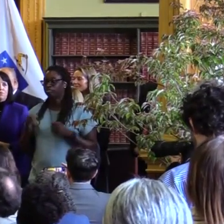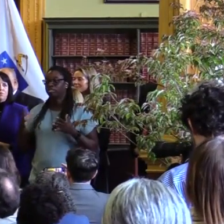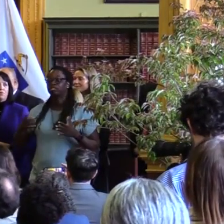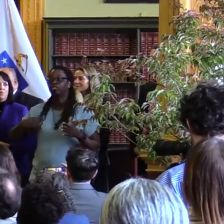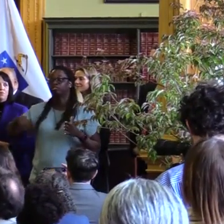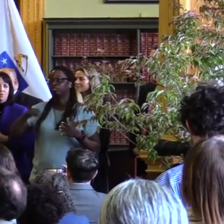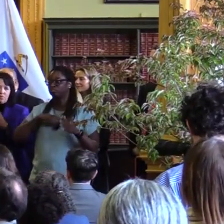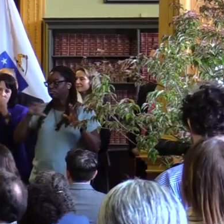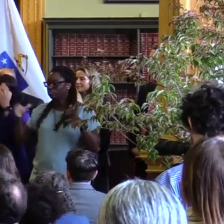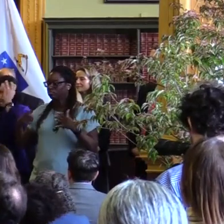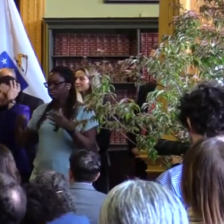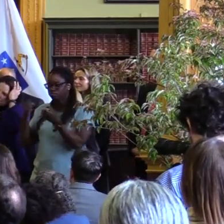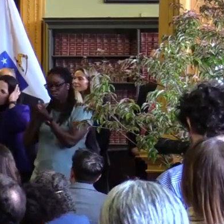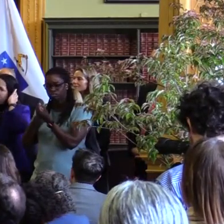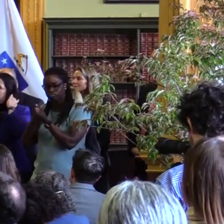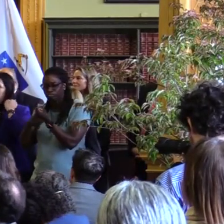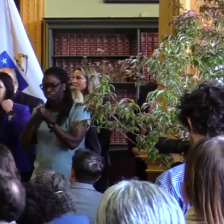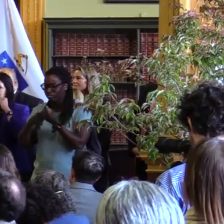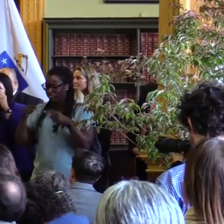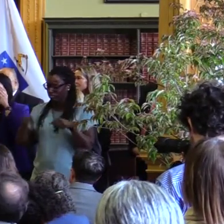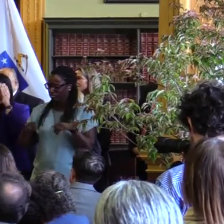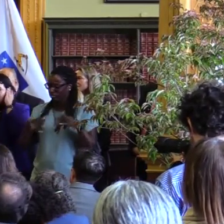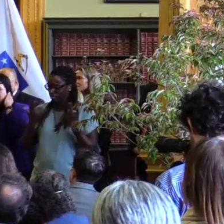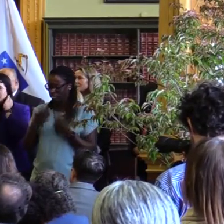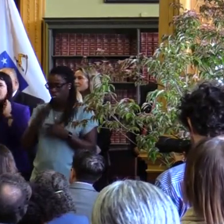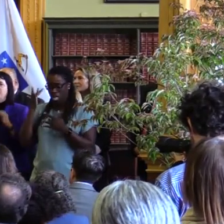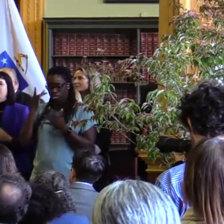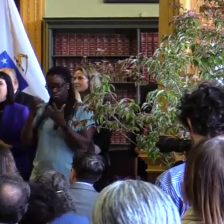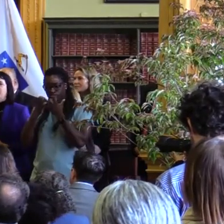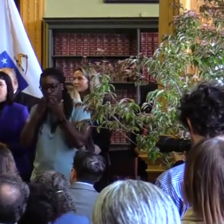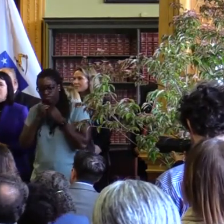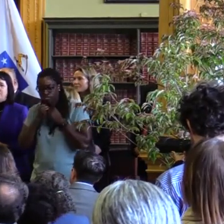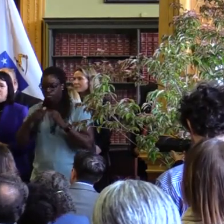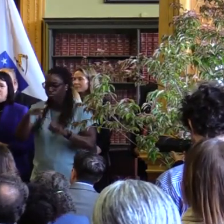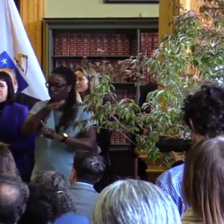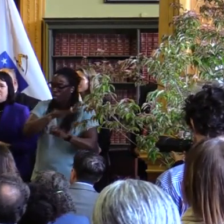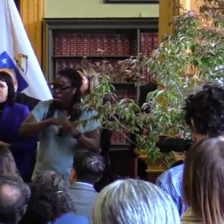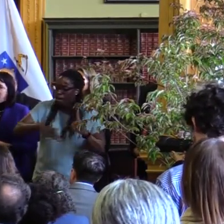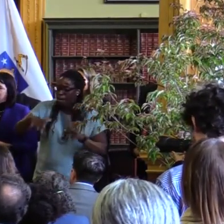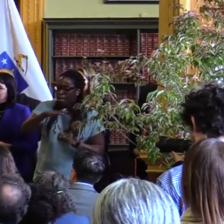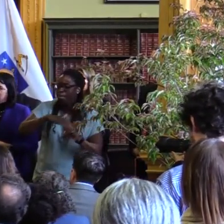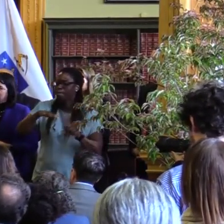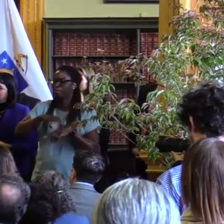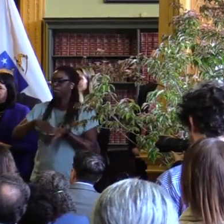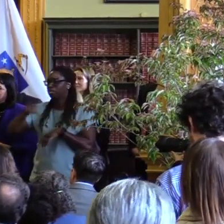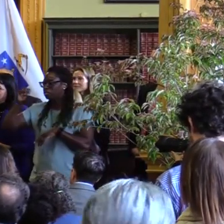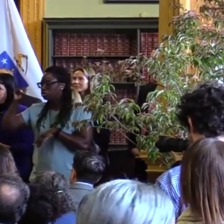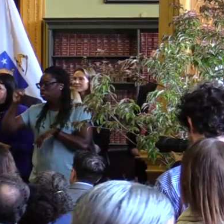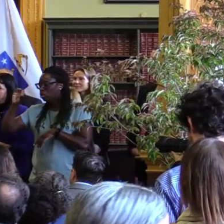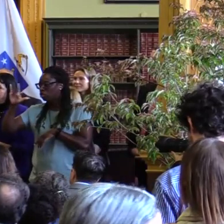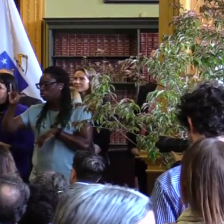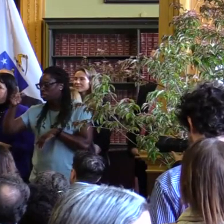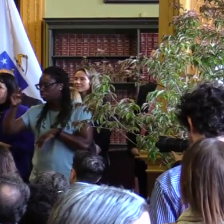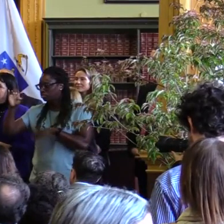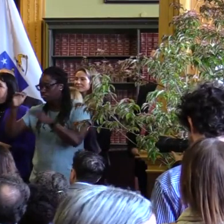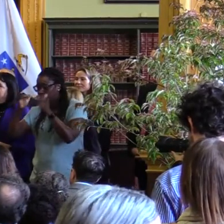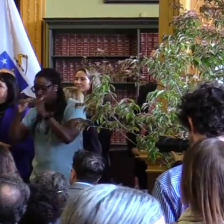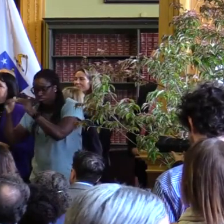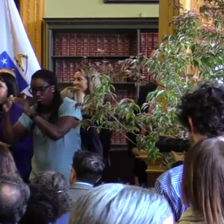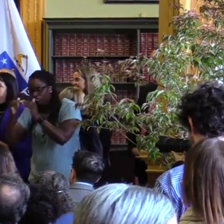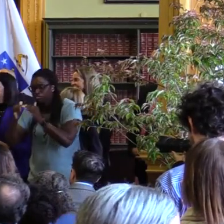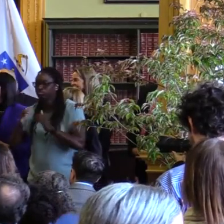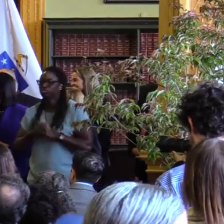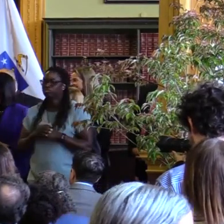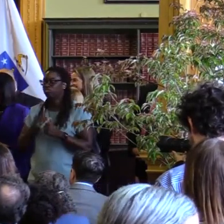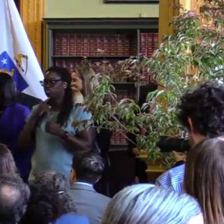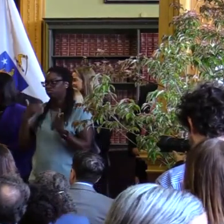and we thank you for that work, and we thank you for the charge that you have given us. To our climate chief, Melissa